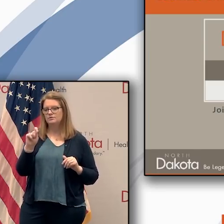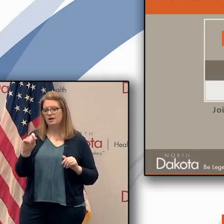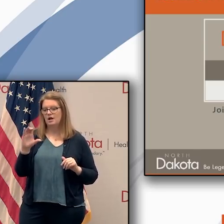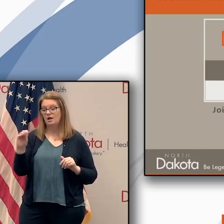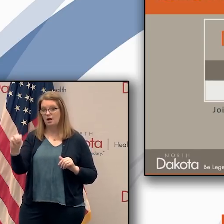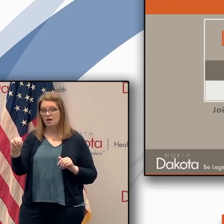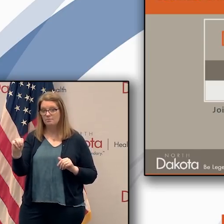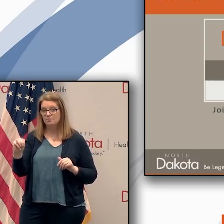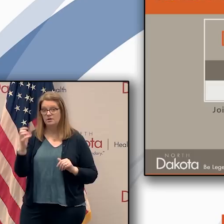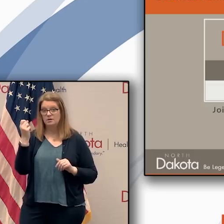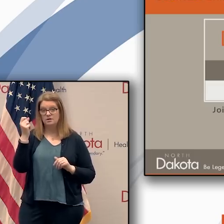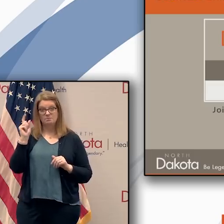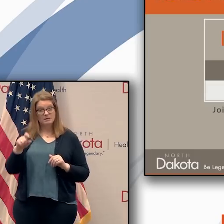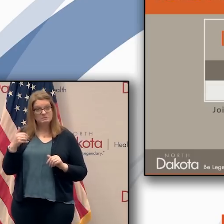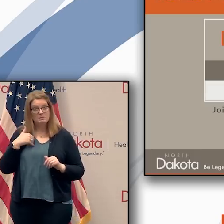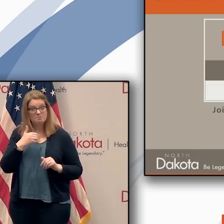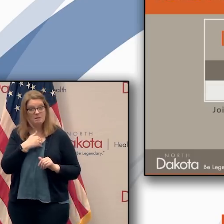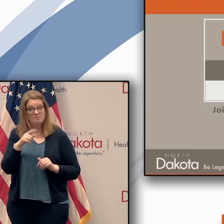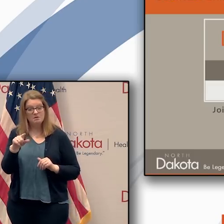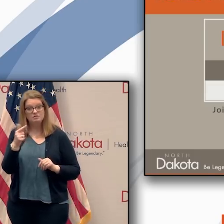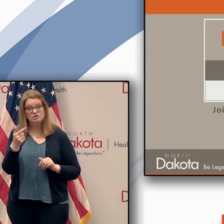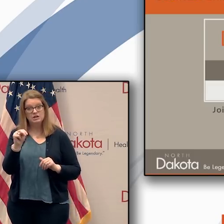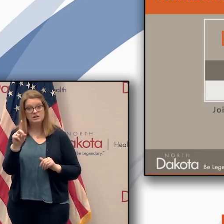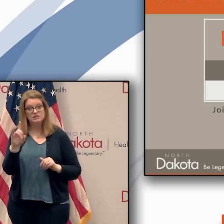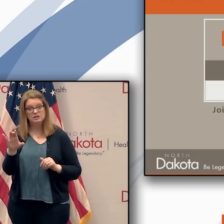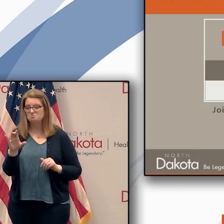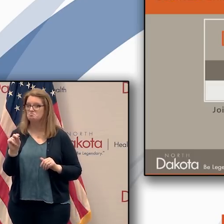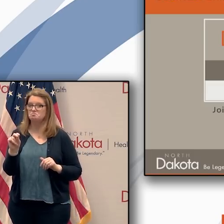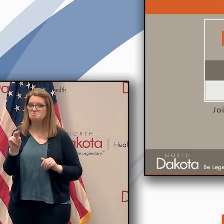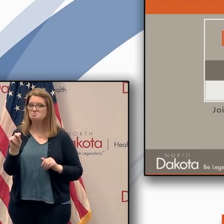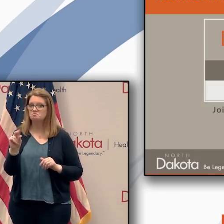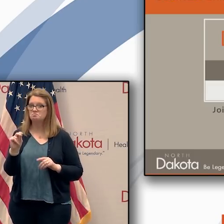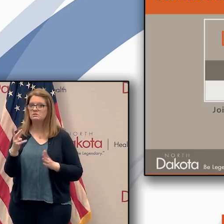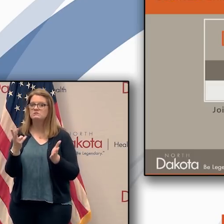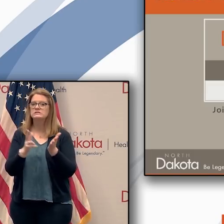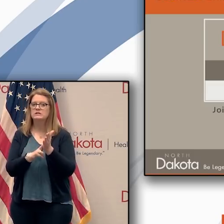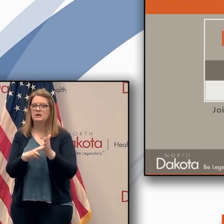ndchamber.com, and you need not be a member of GNDC to attend.